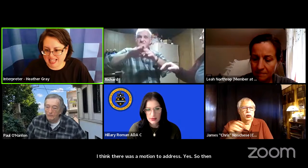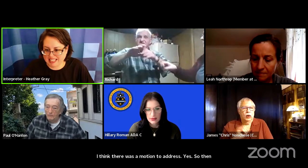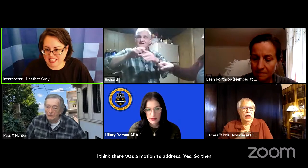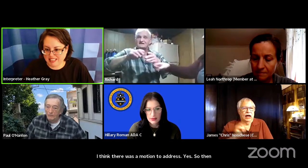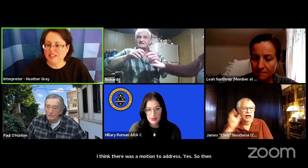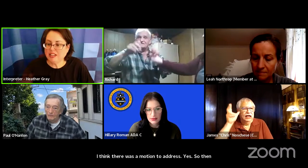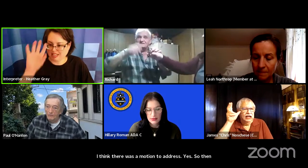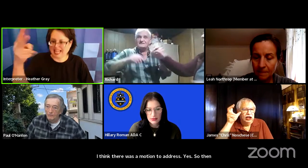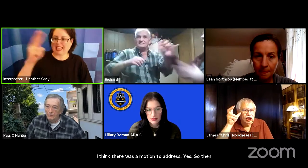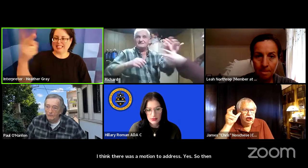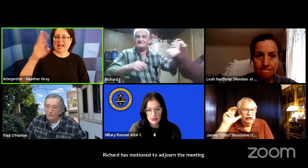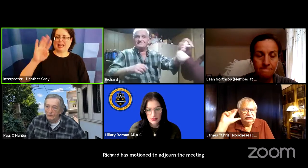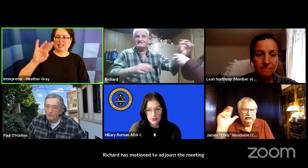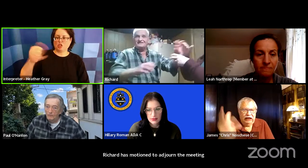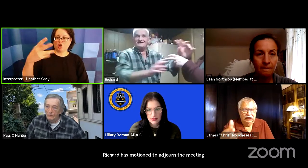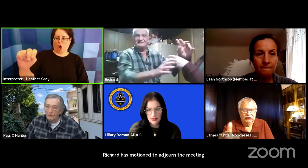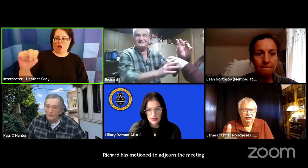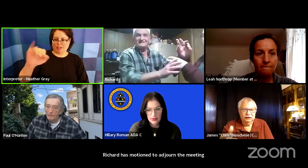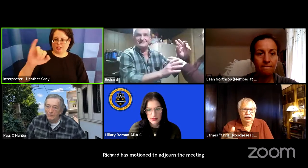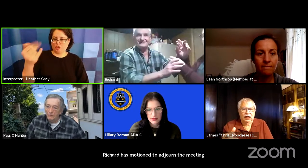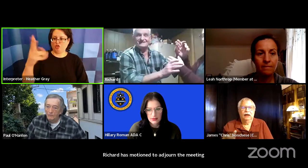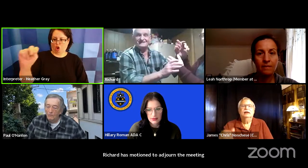Second. And